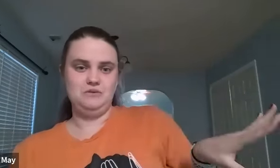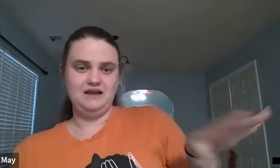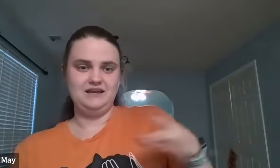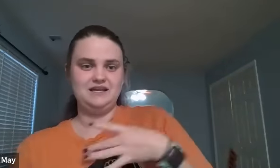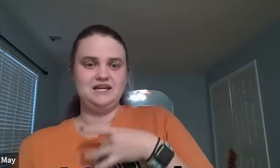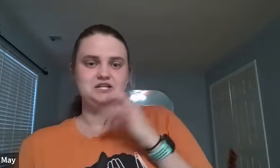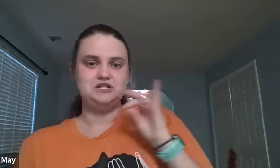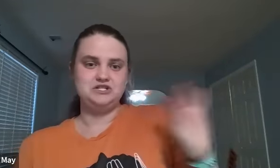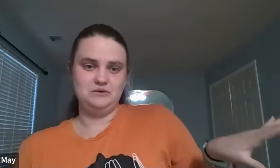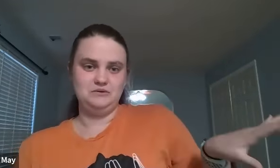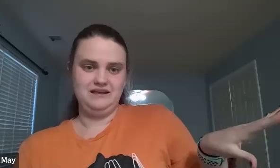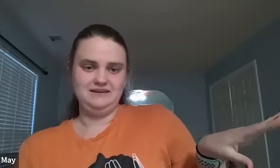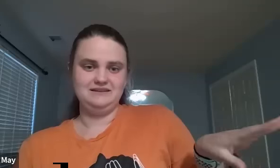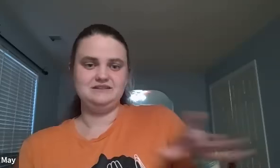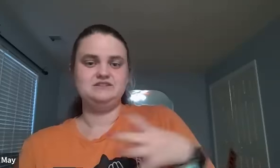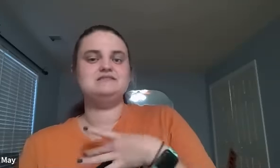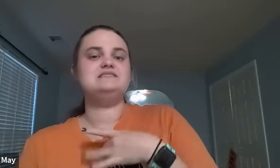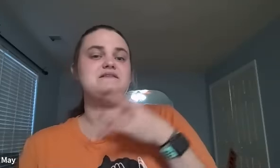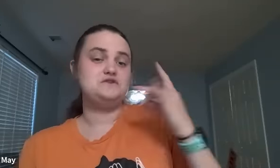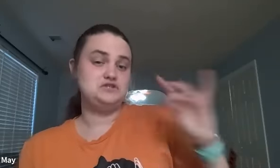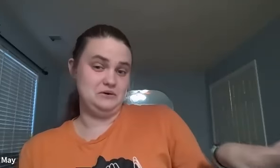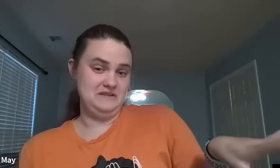like. So this is time for don't like.